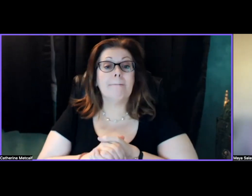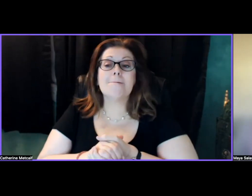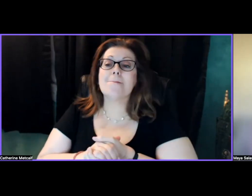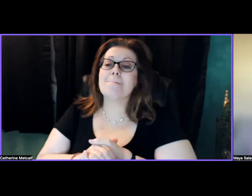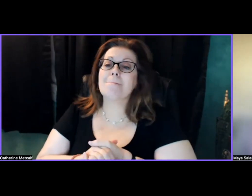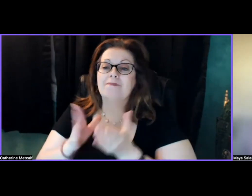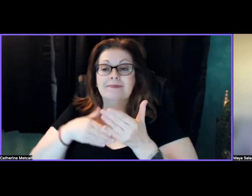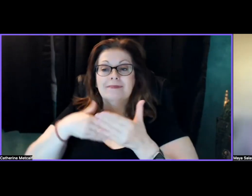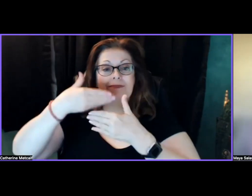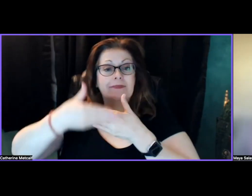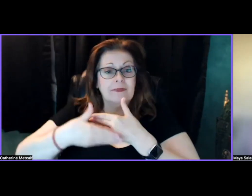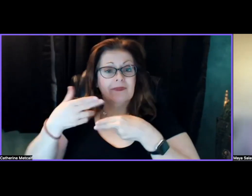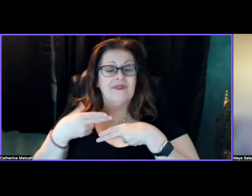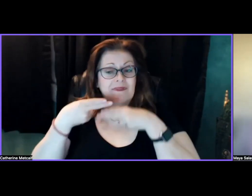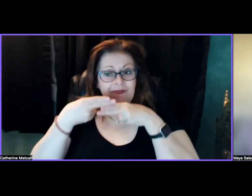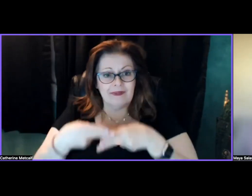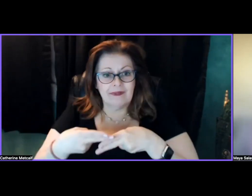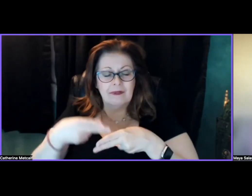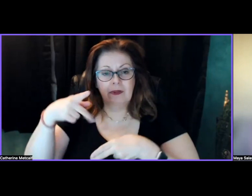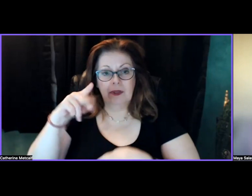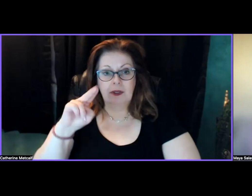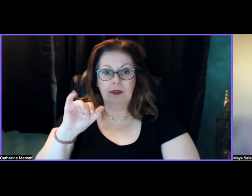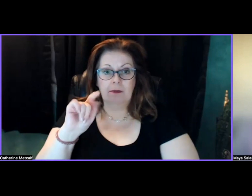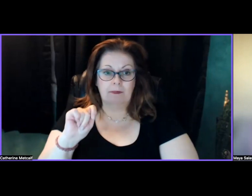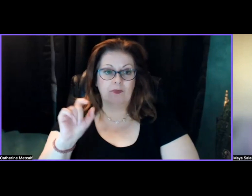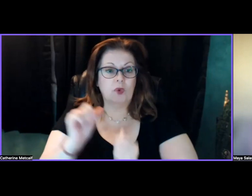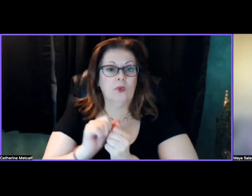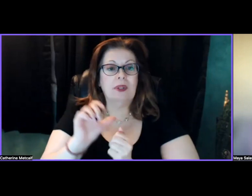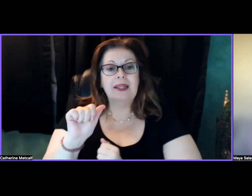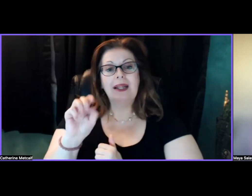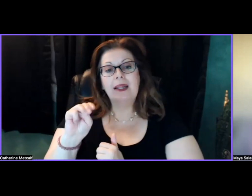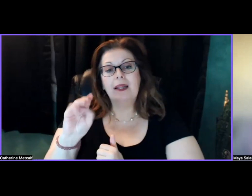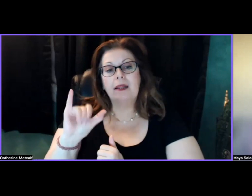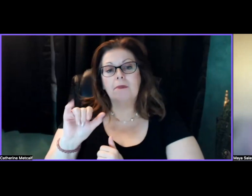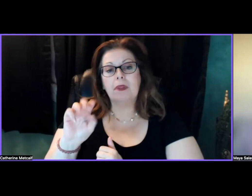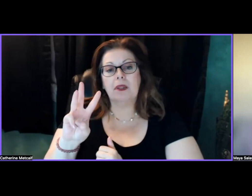This next poem is called Pun It with Amy Winehouse. This comes